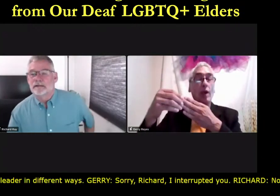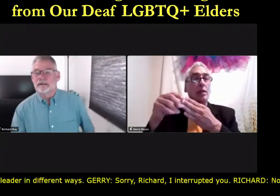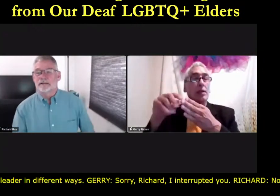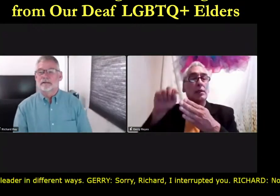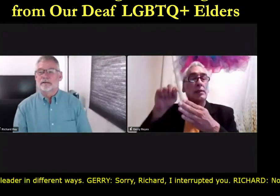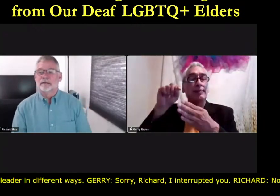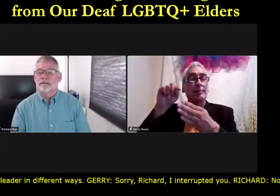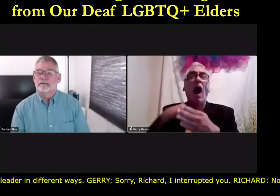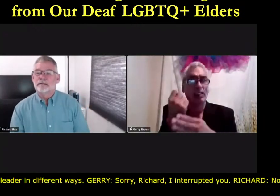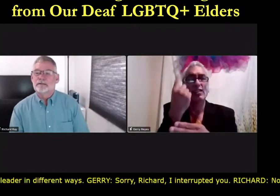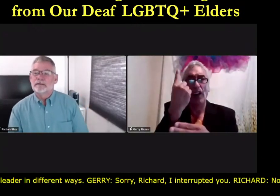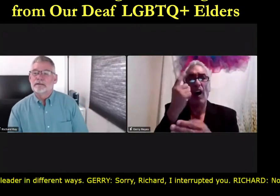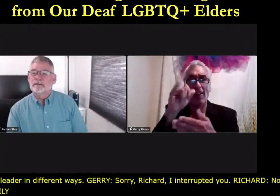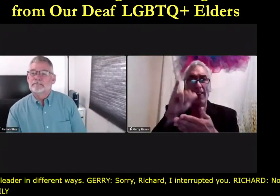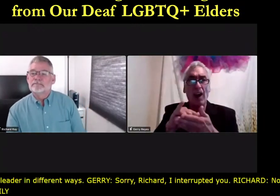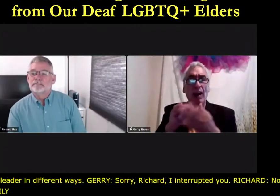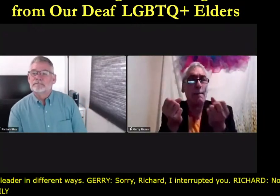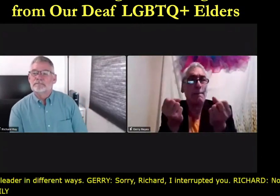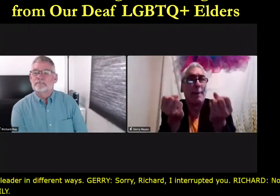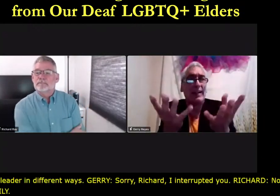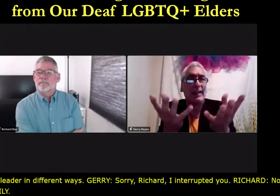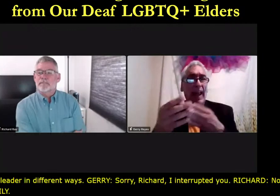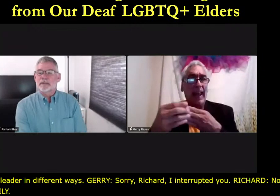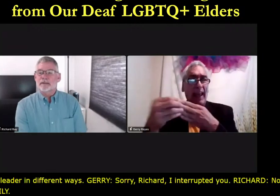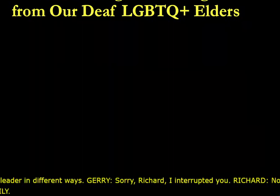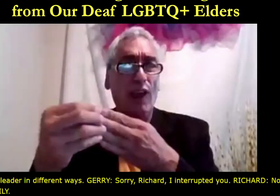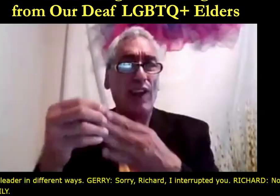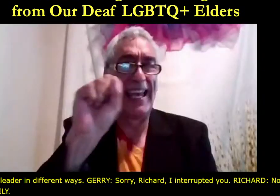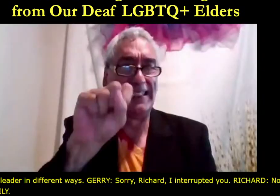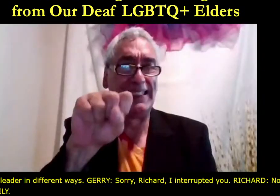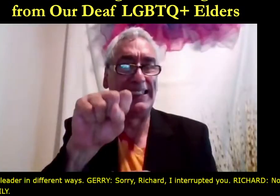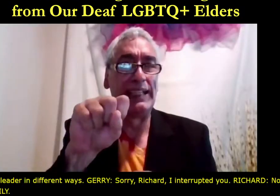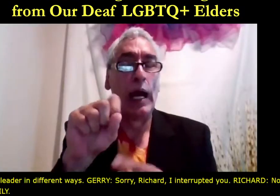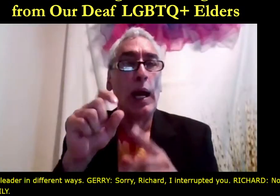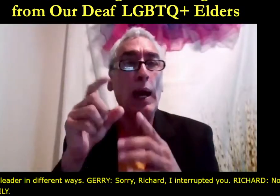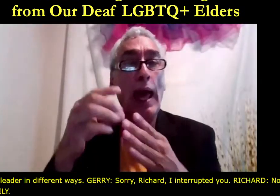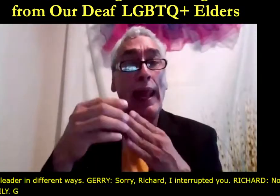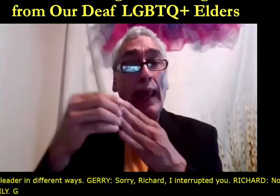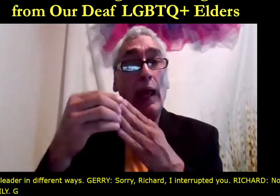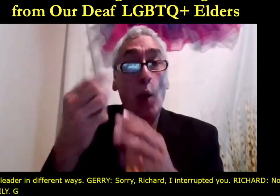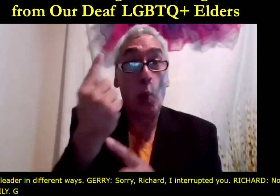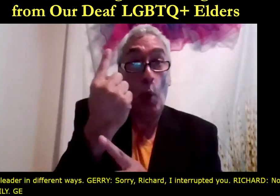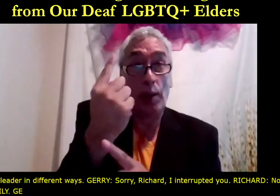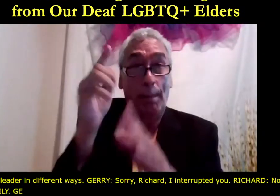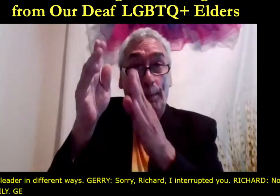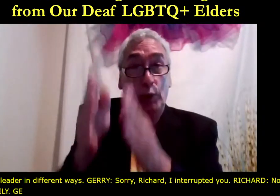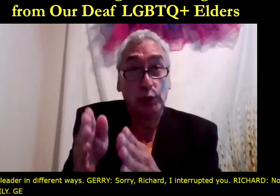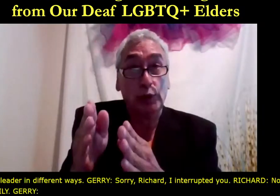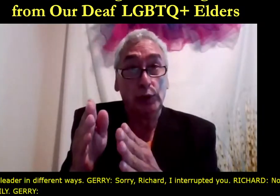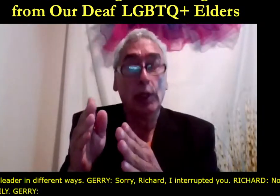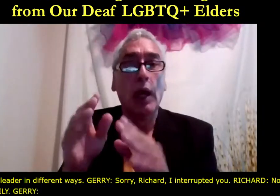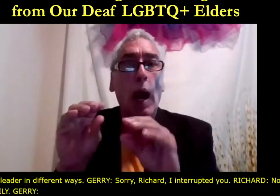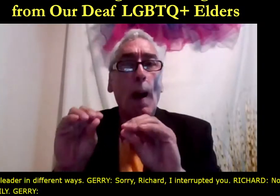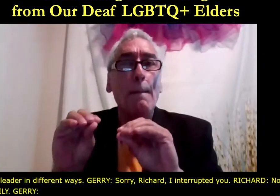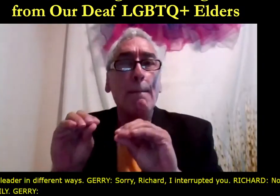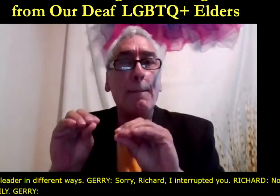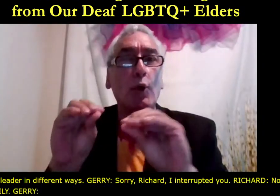says the leader well i understand that that there are many leaders yes but a